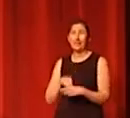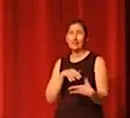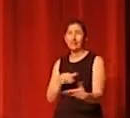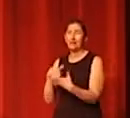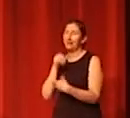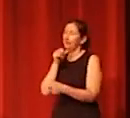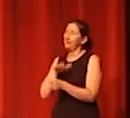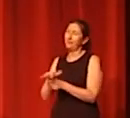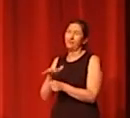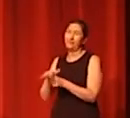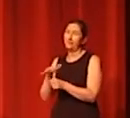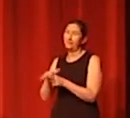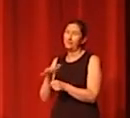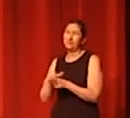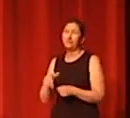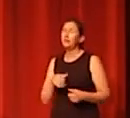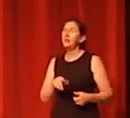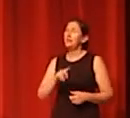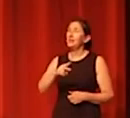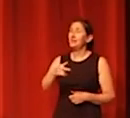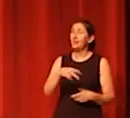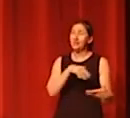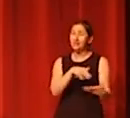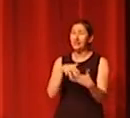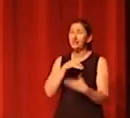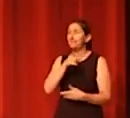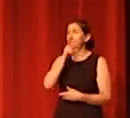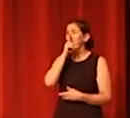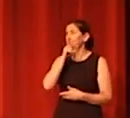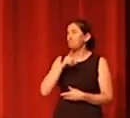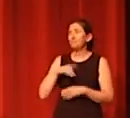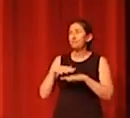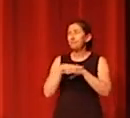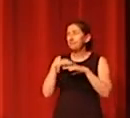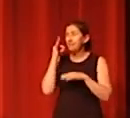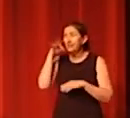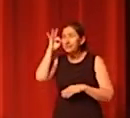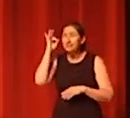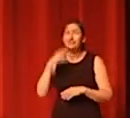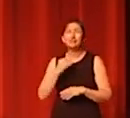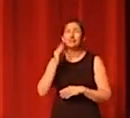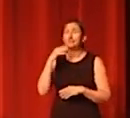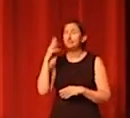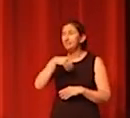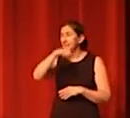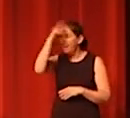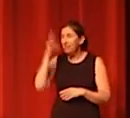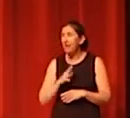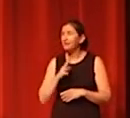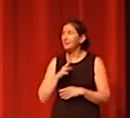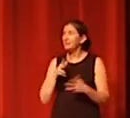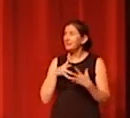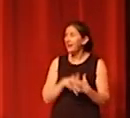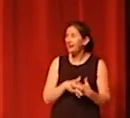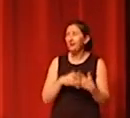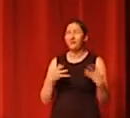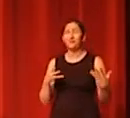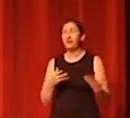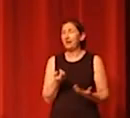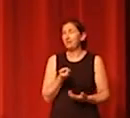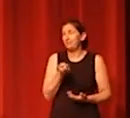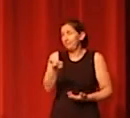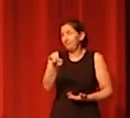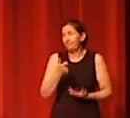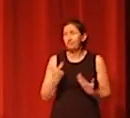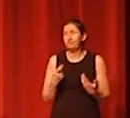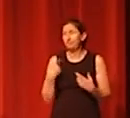any data on American Indians or Alaska Natives, and you had 12% Hispanics in that study. In regards to